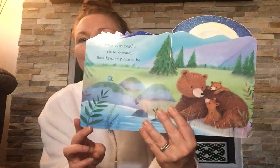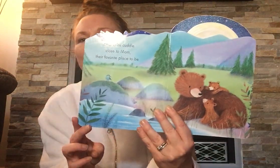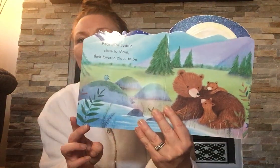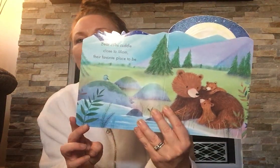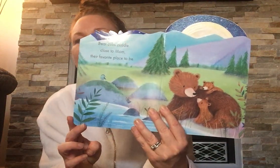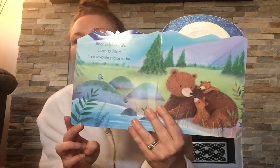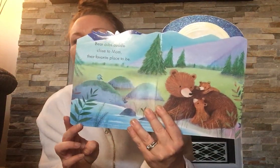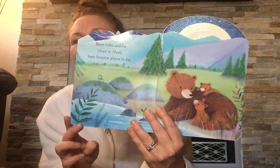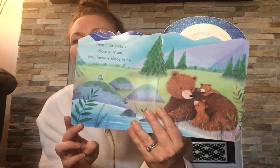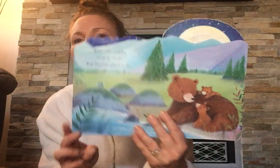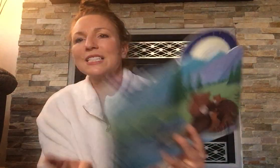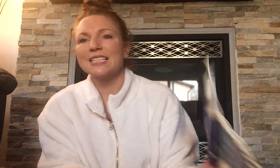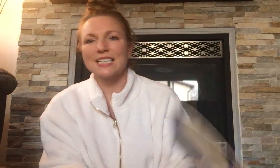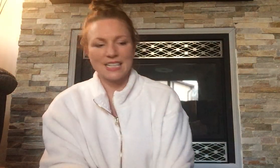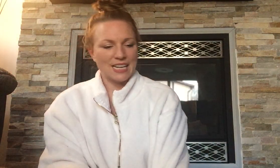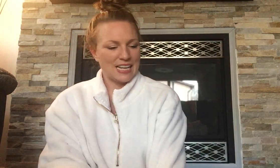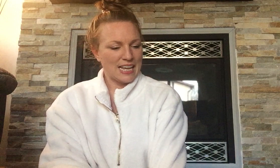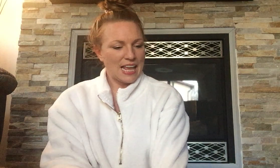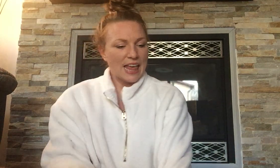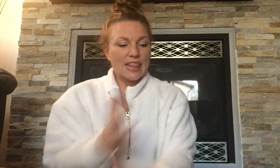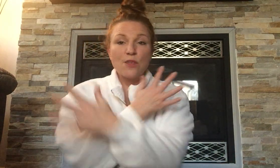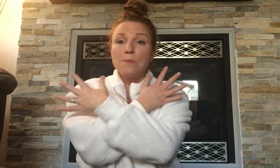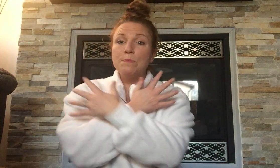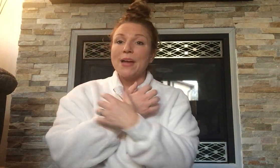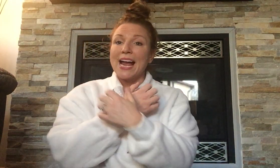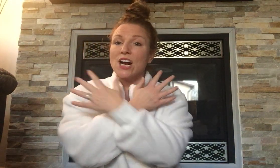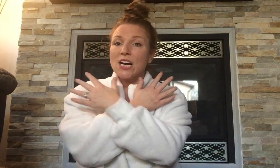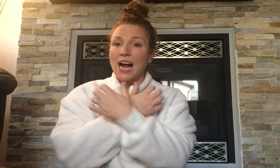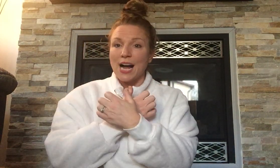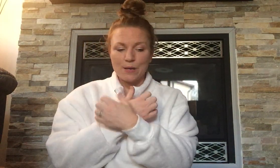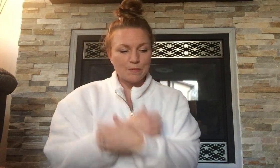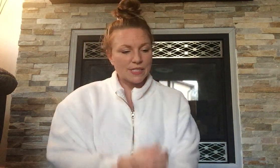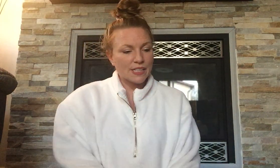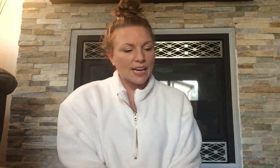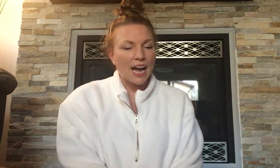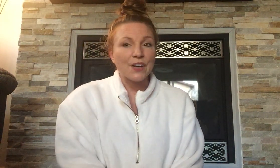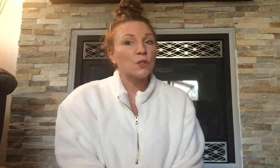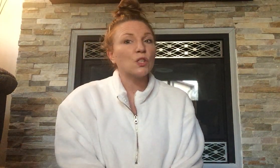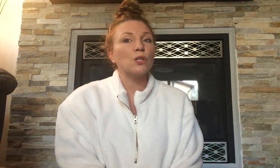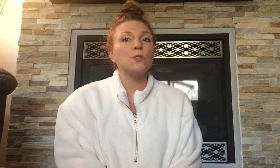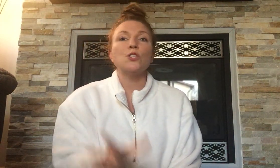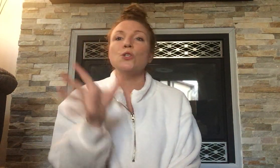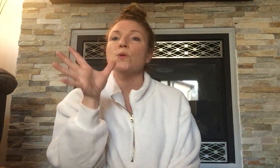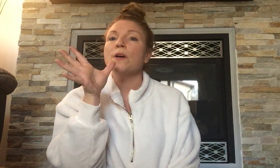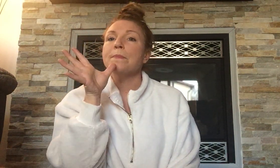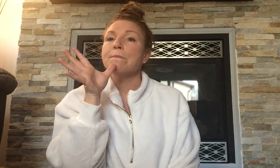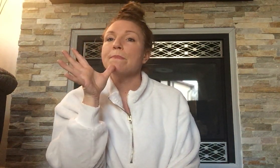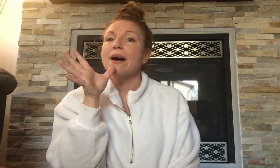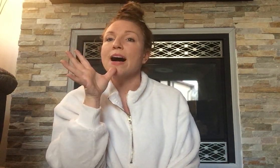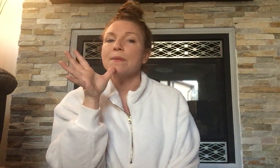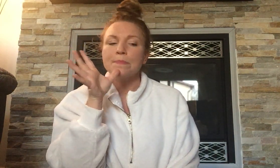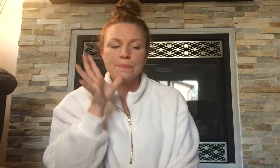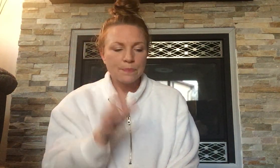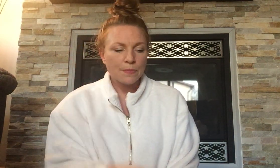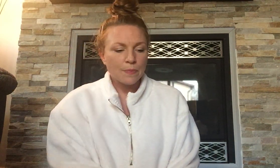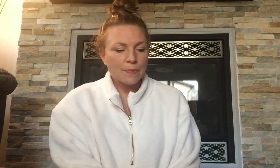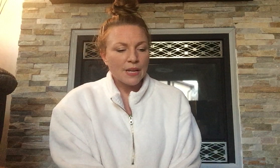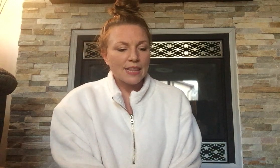Oh, that's cute. "The bear cubs cuddle close to Mom,